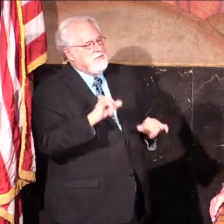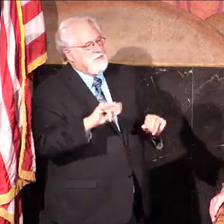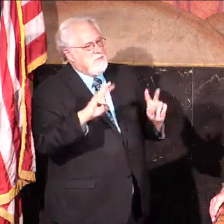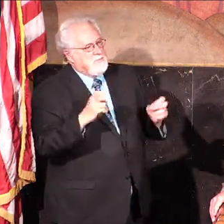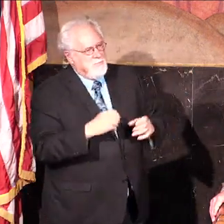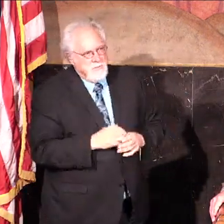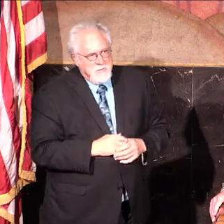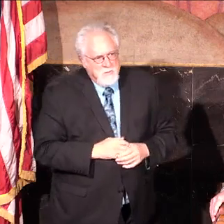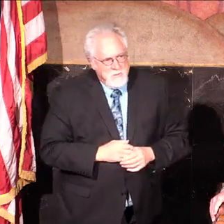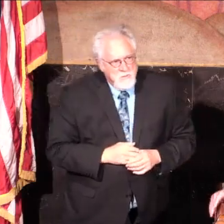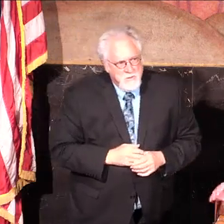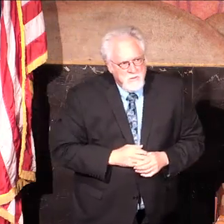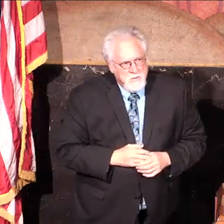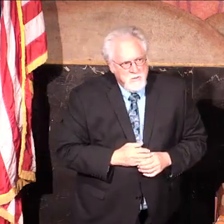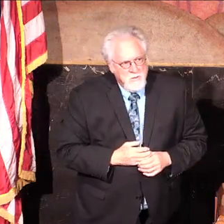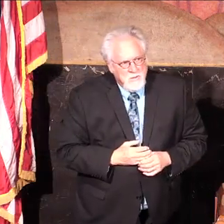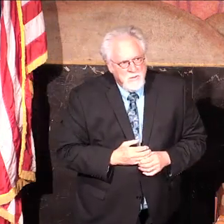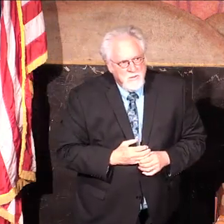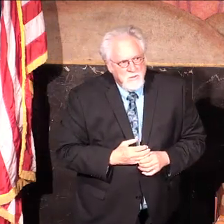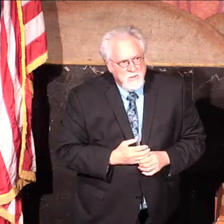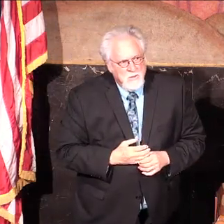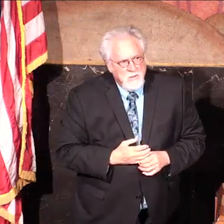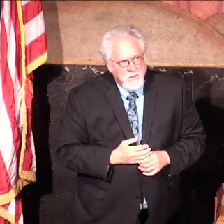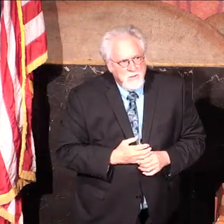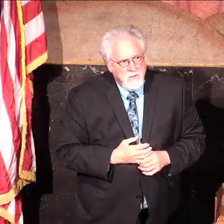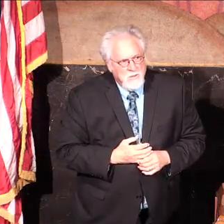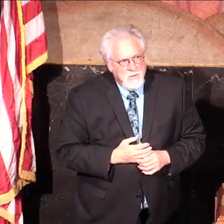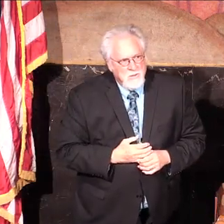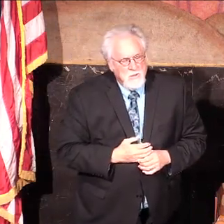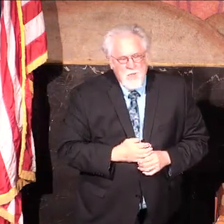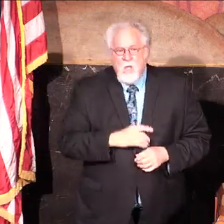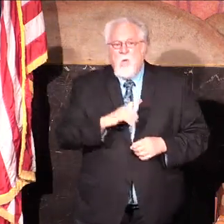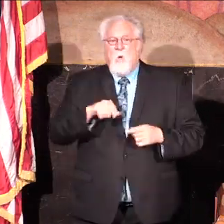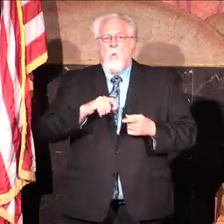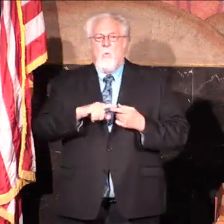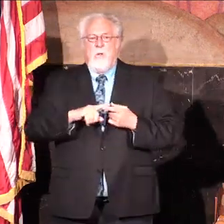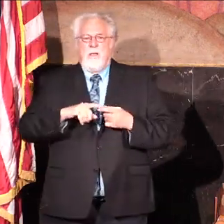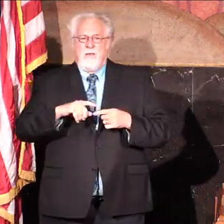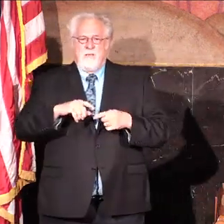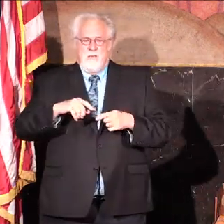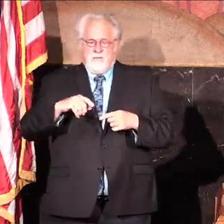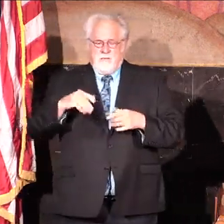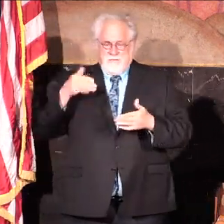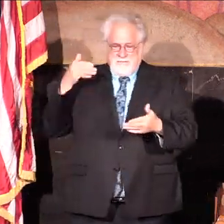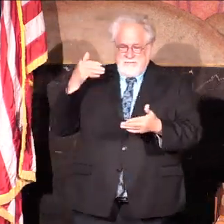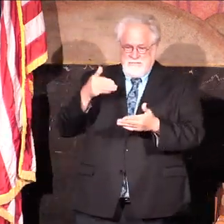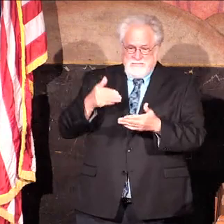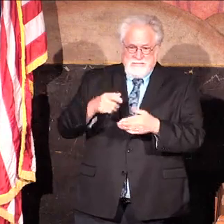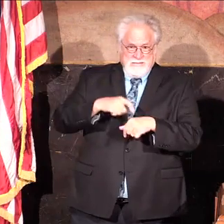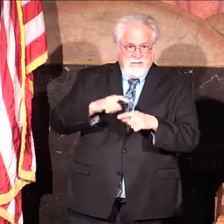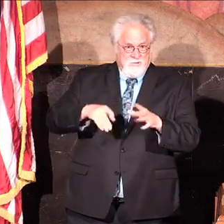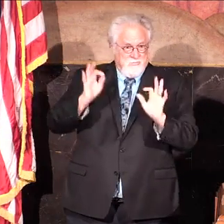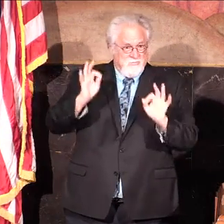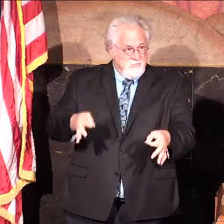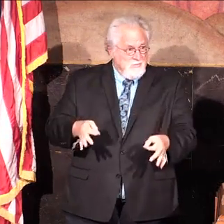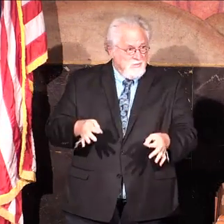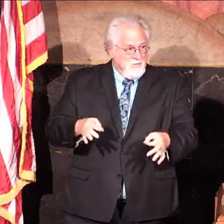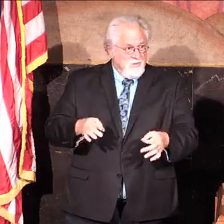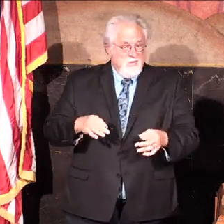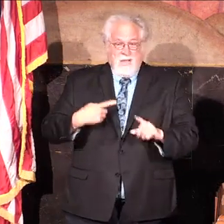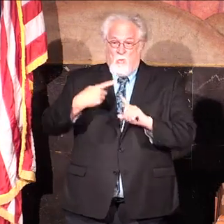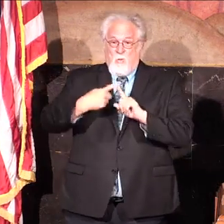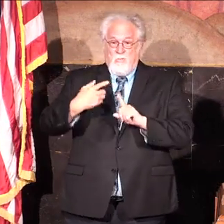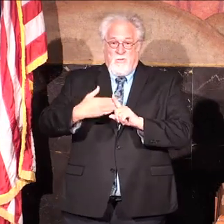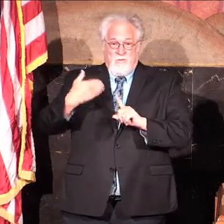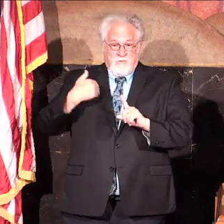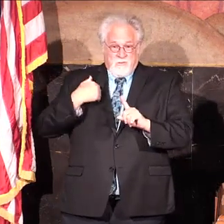subject, do you have a timeline for when you anticipate to sort of make that call? I mean, obviously, you've extended the modified phase 2 through the end of the